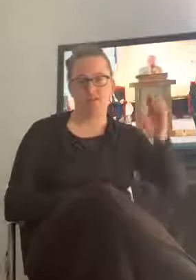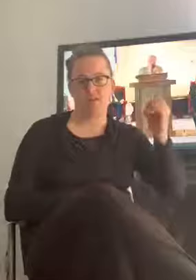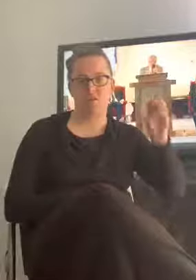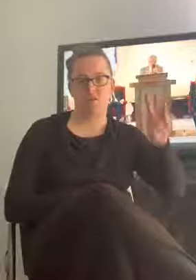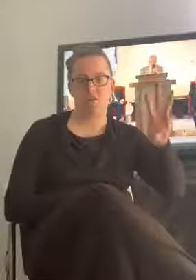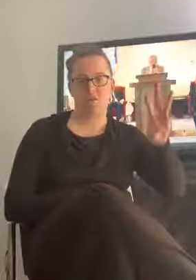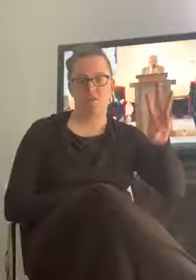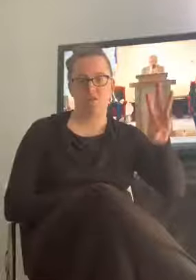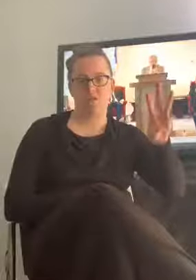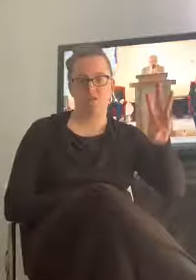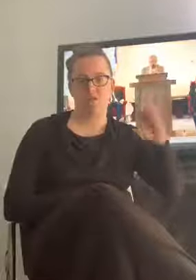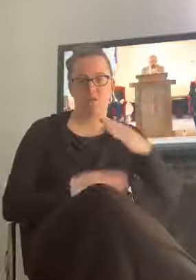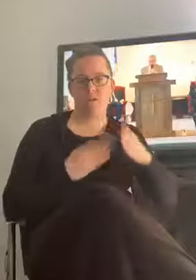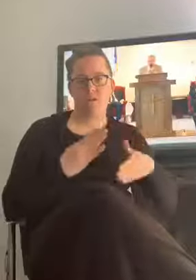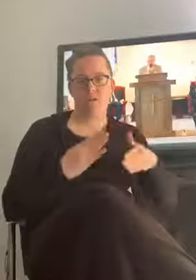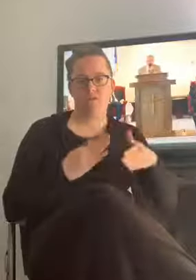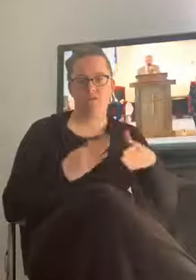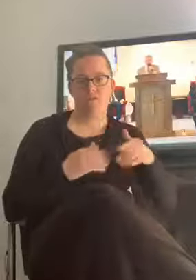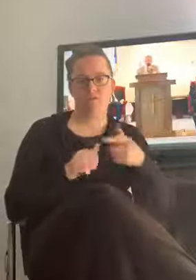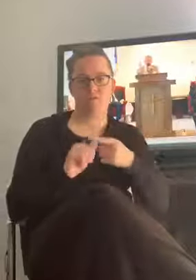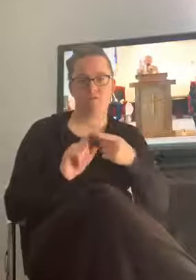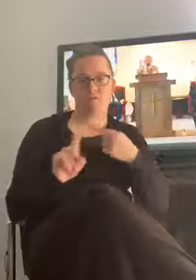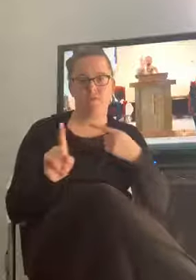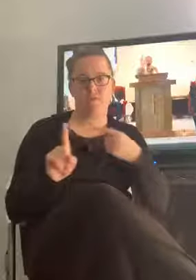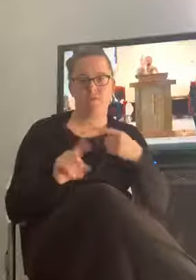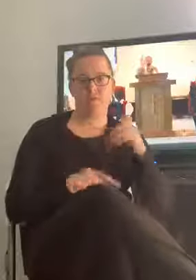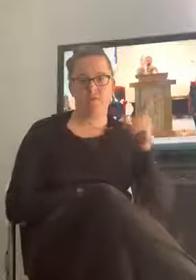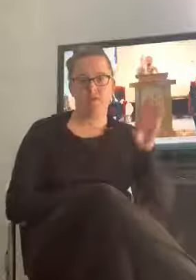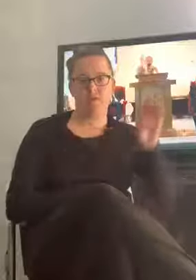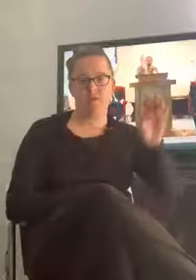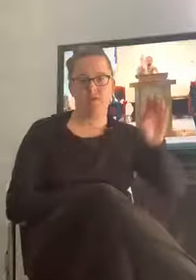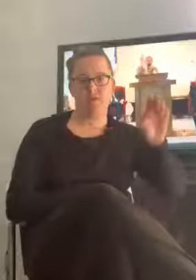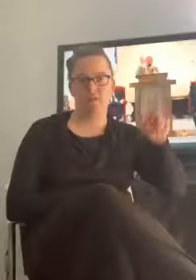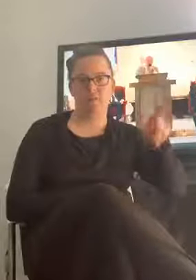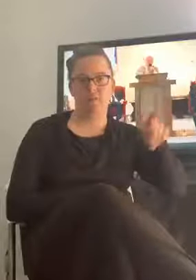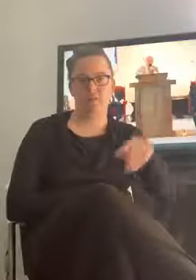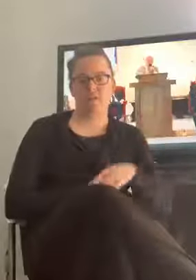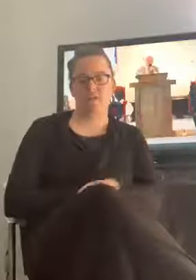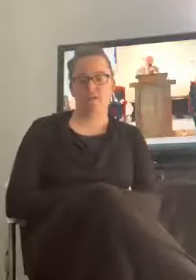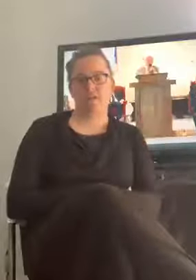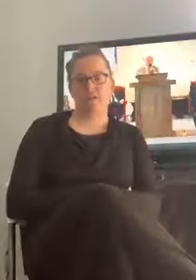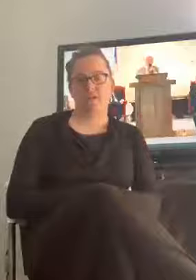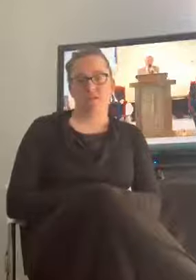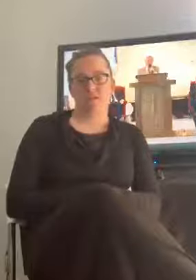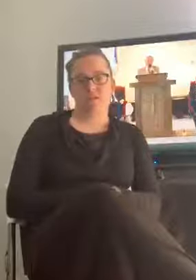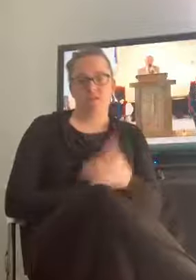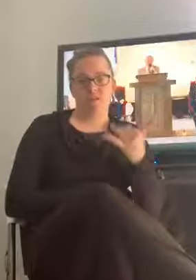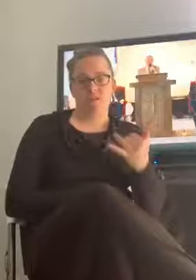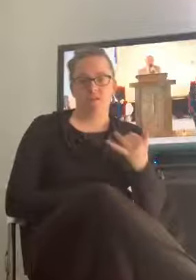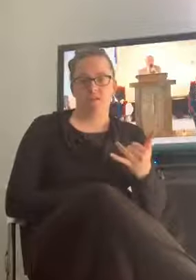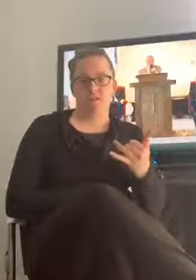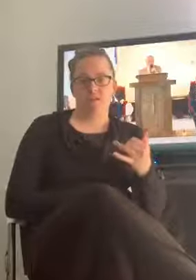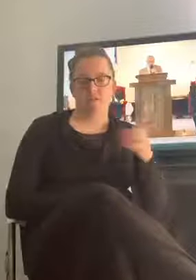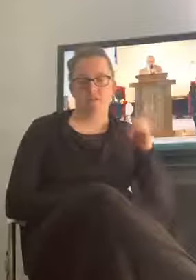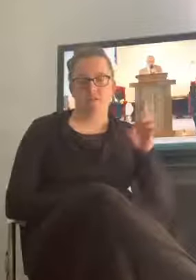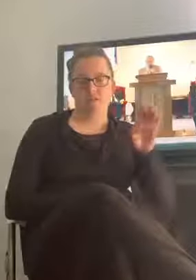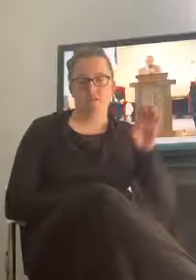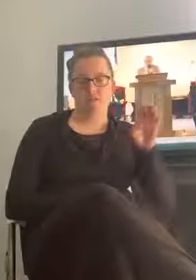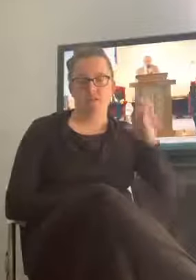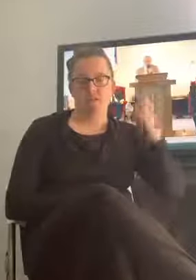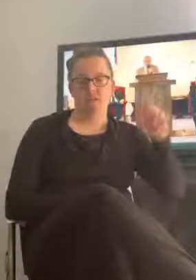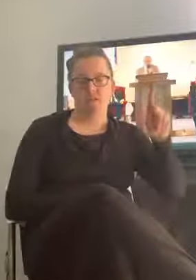from the deep. Yes, sir. Yeah. And there was a deck or a